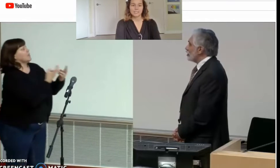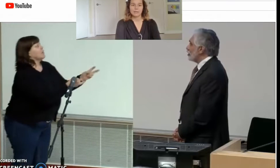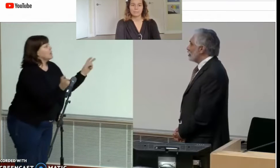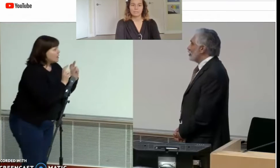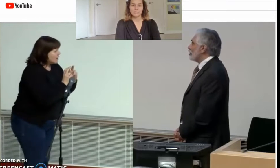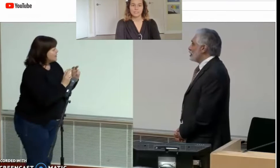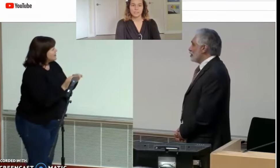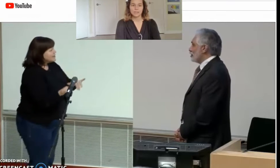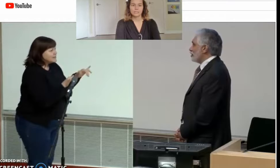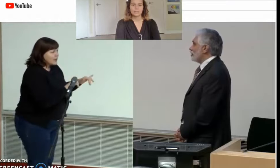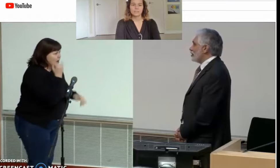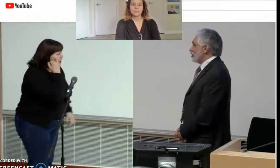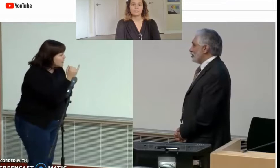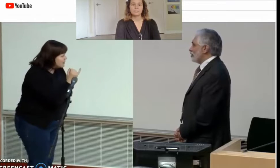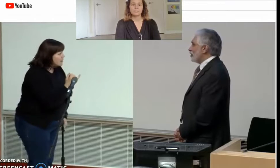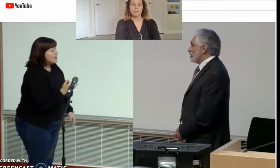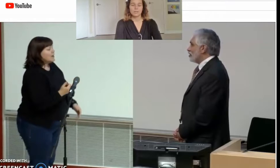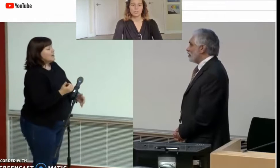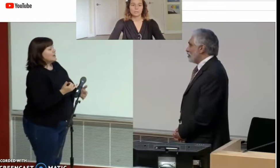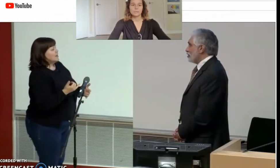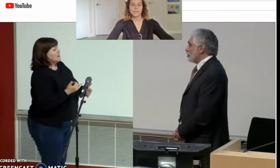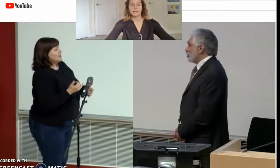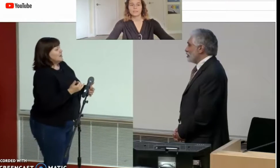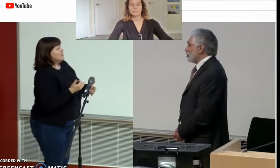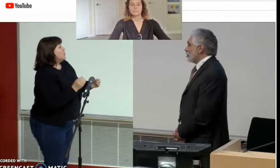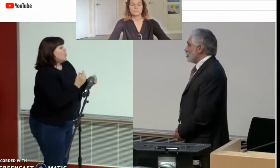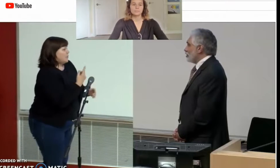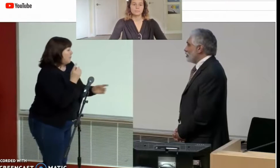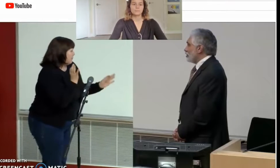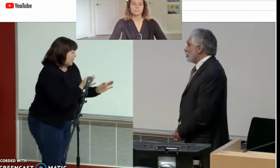sign briefly to the child, maybe in a group setting.